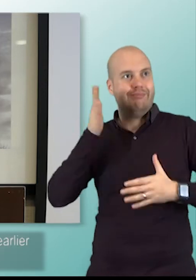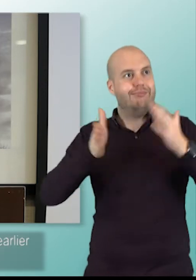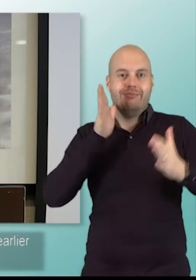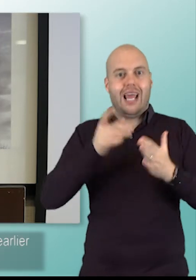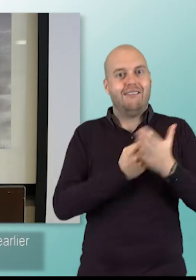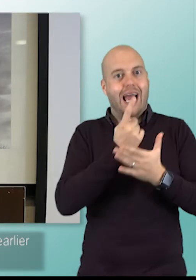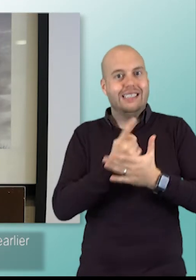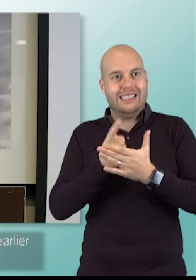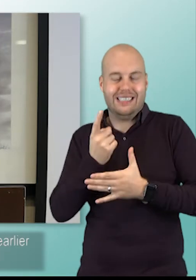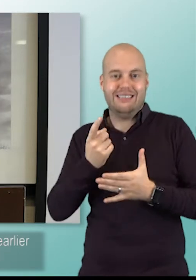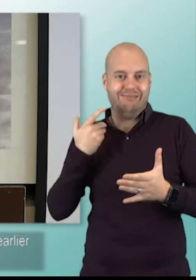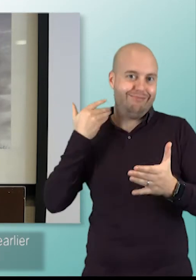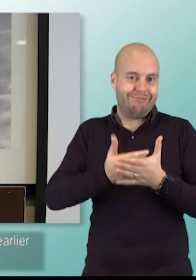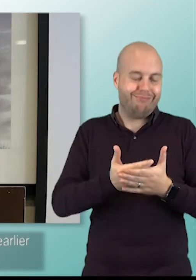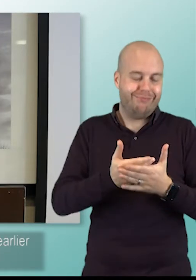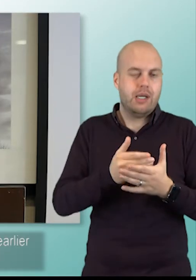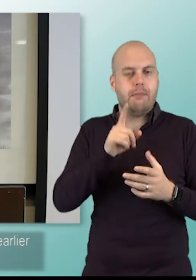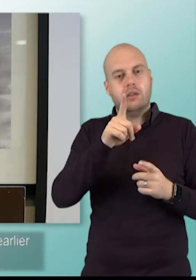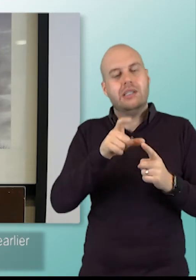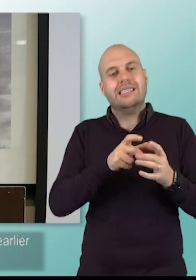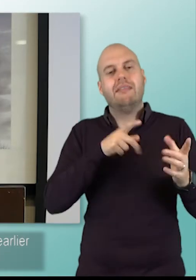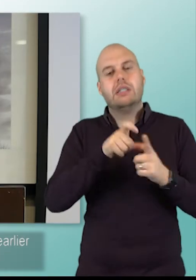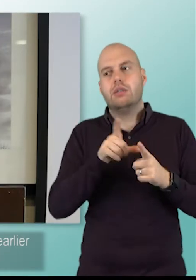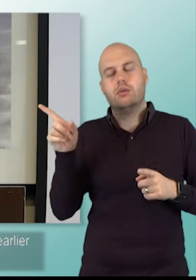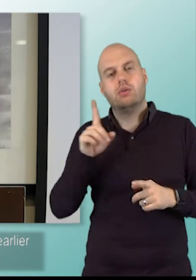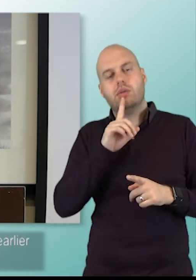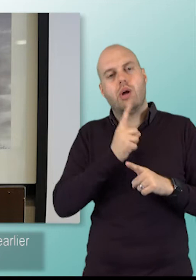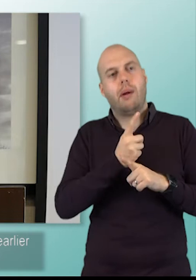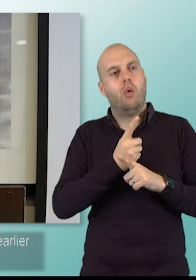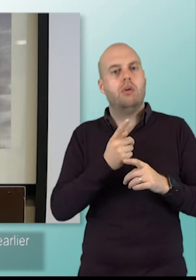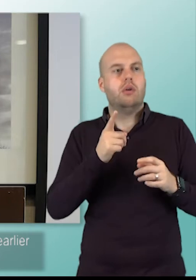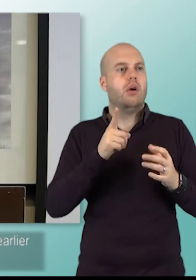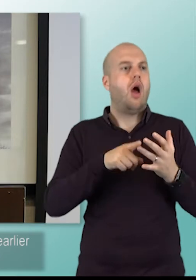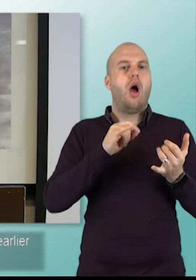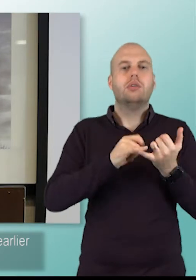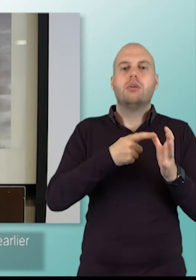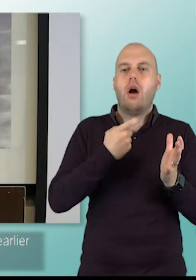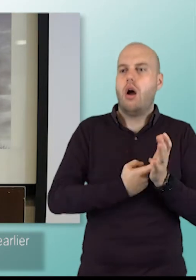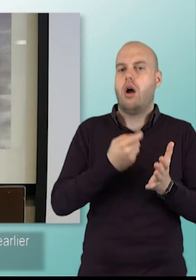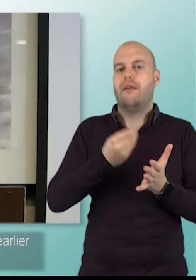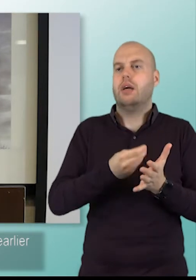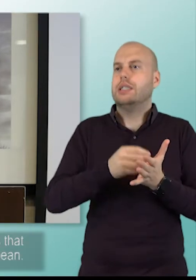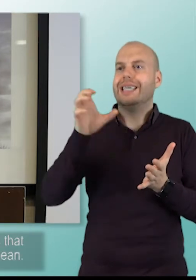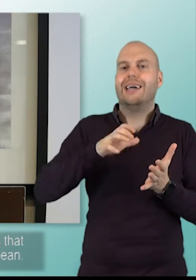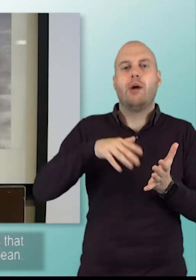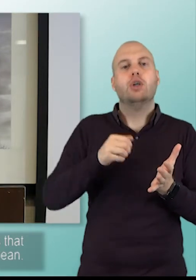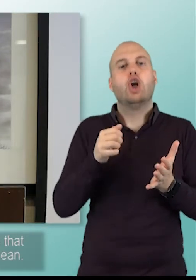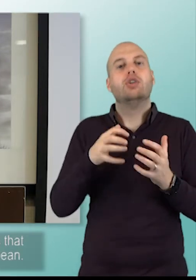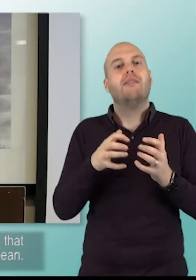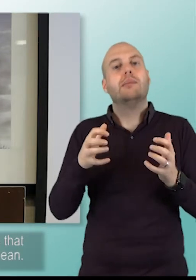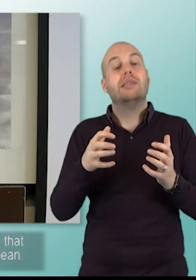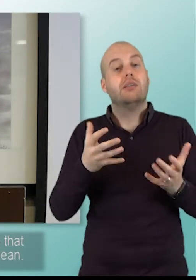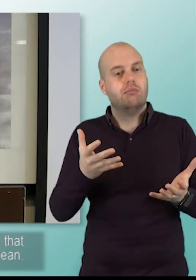past few weeks, it has to be said. So David earlier was talking about, you know, Oscar gets its funding from the Scottish